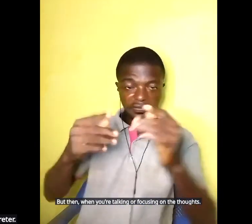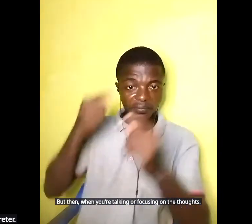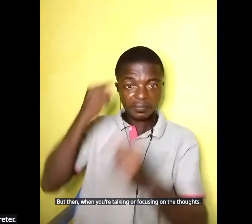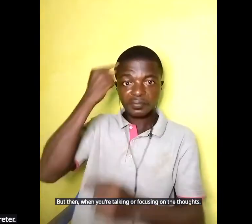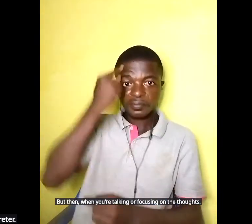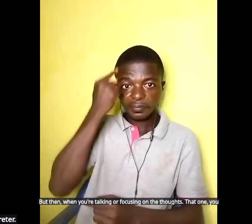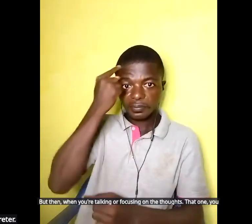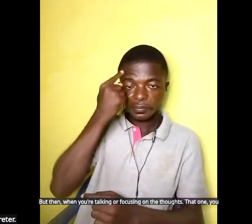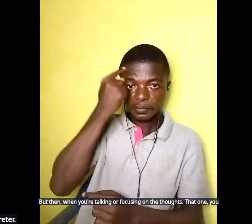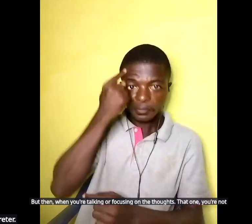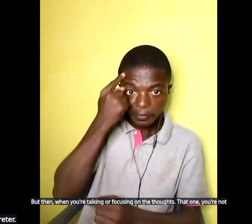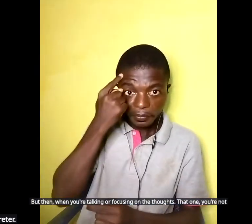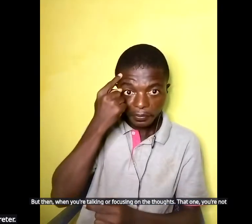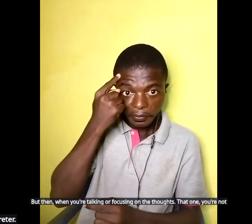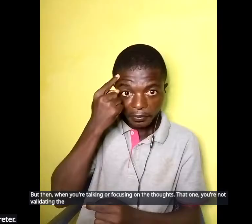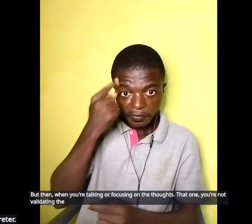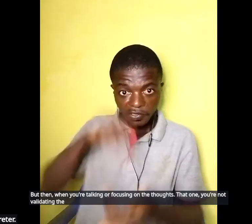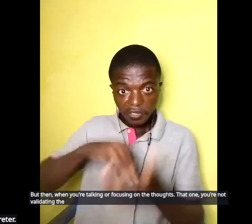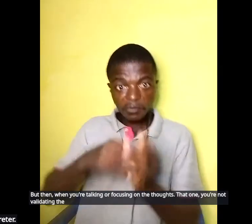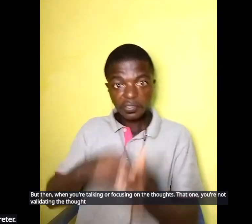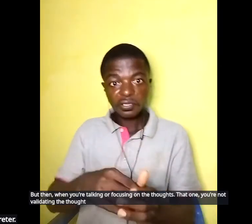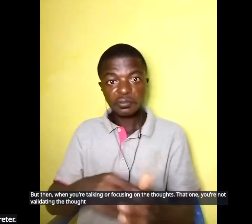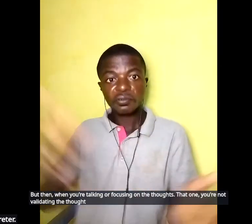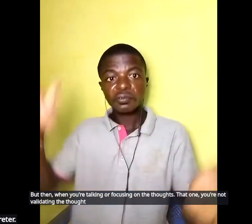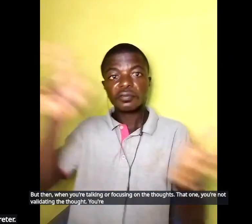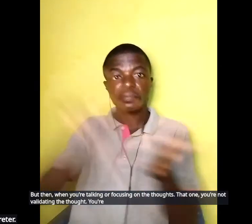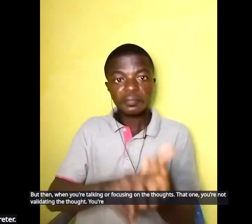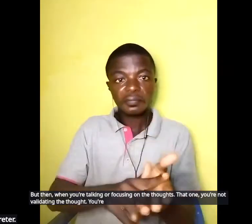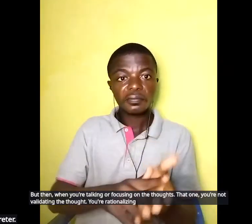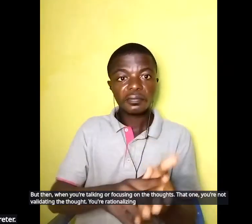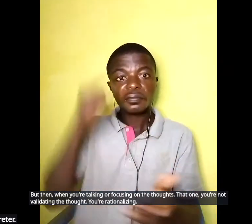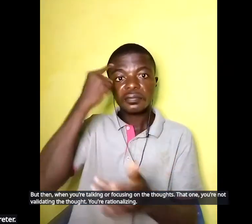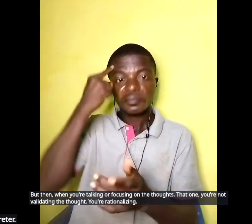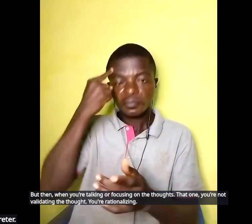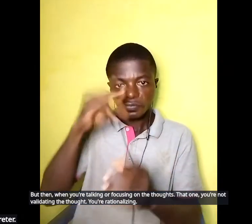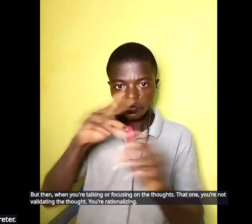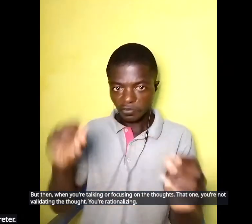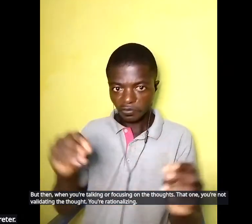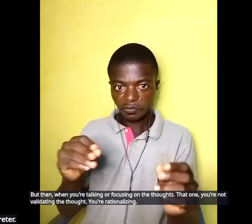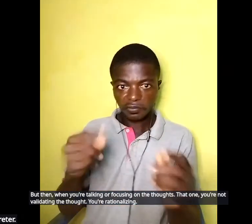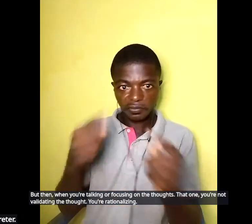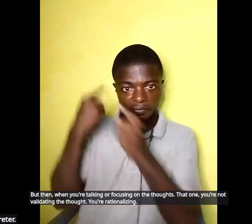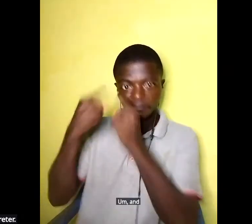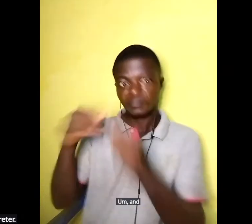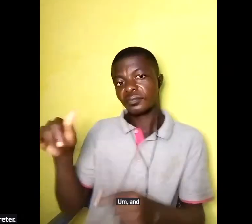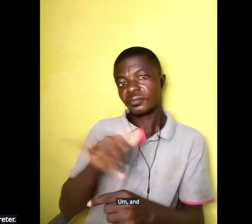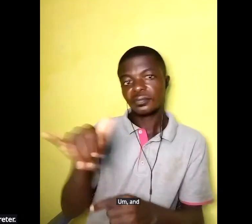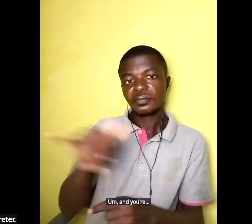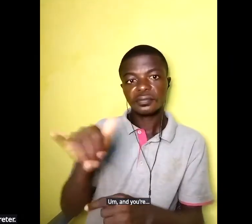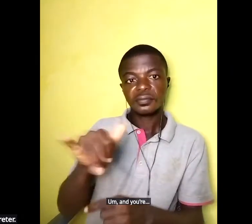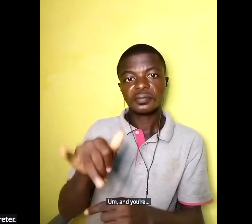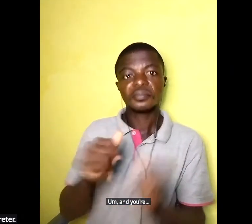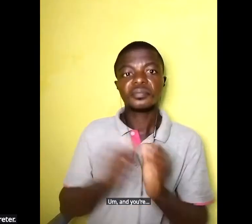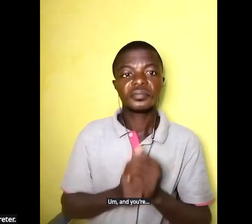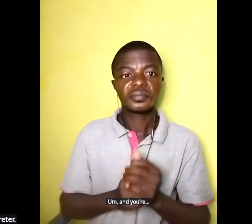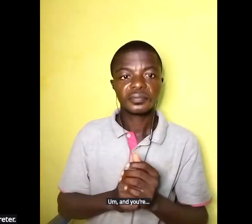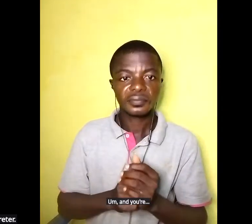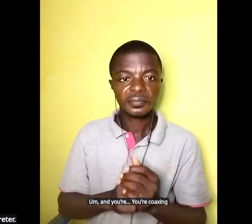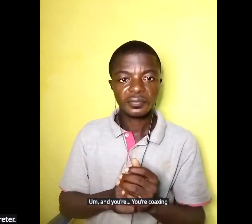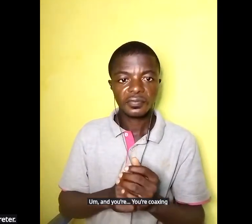not validating the thought. You're rationalizing, and you're